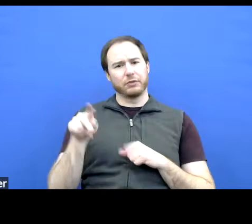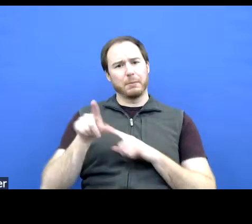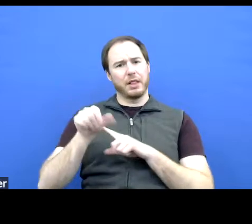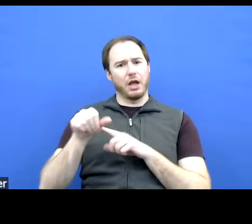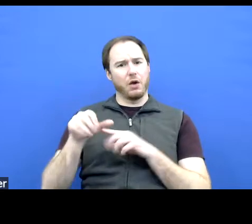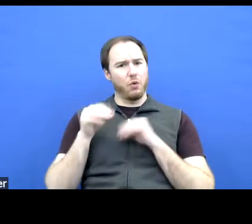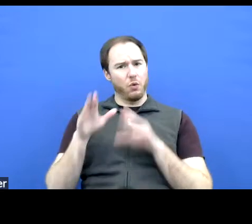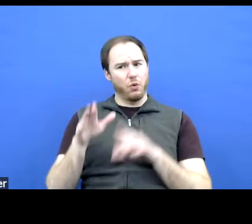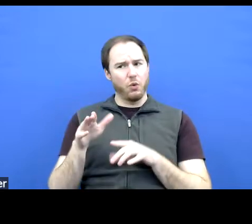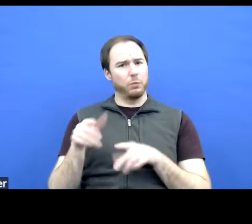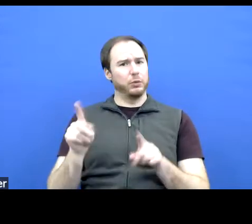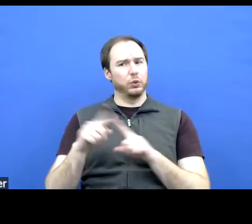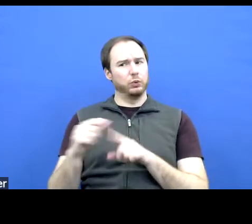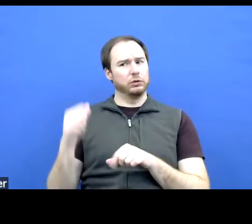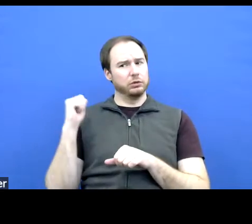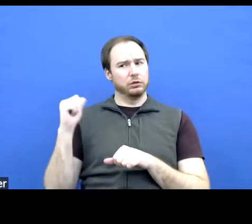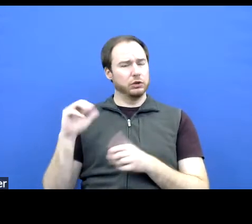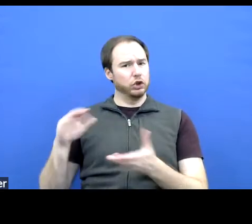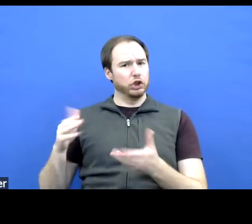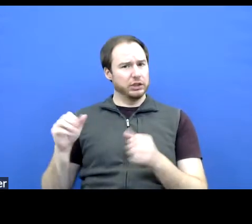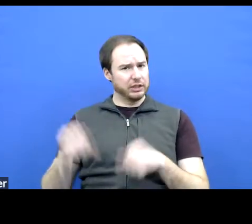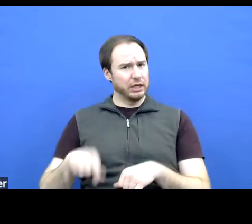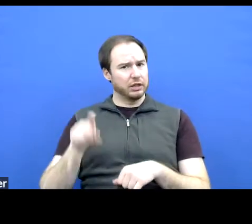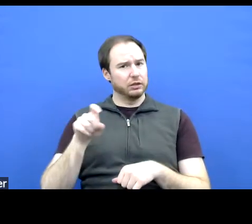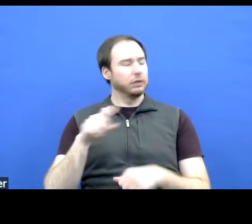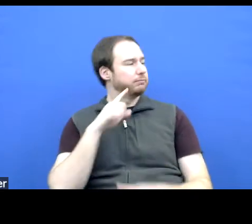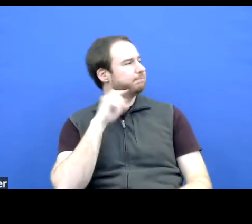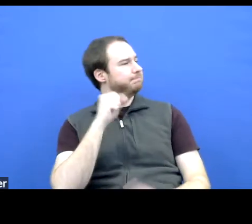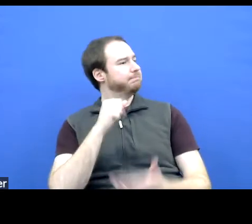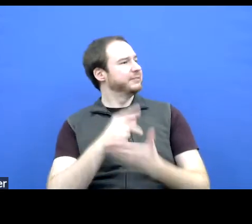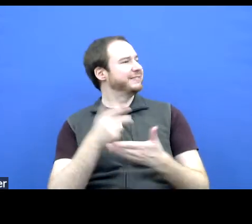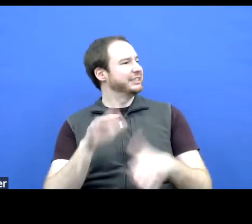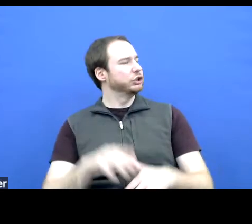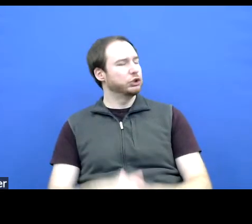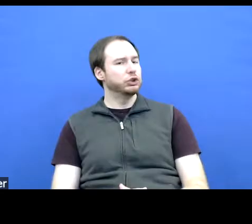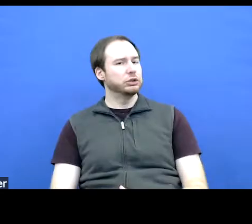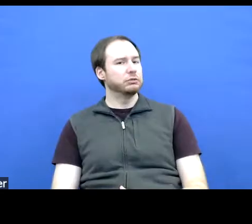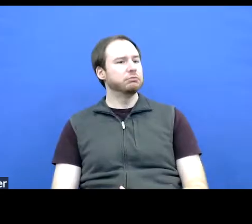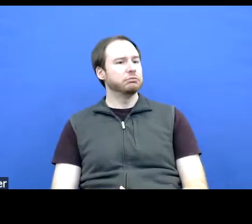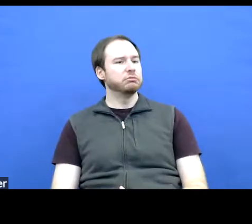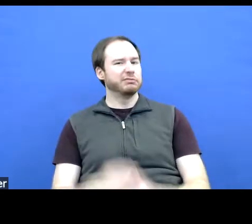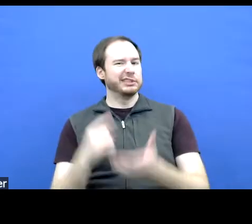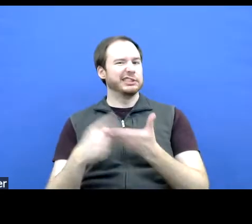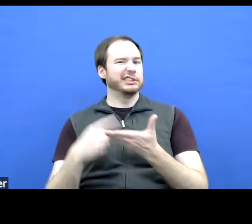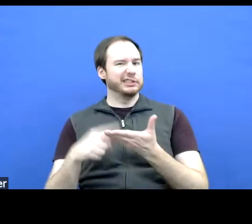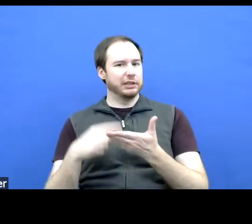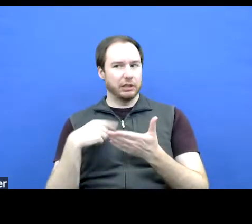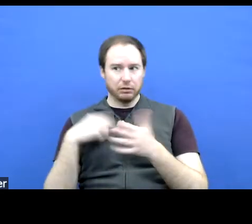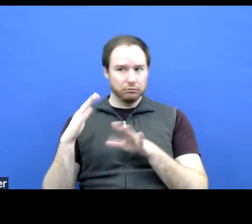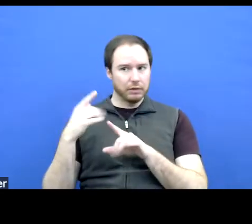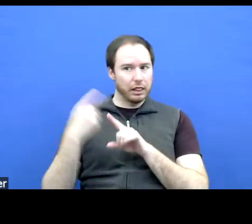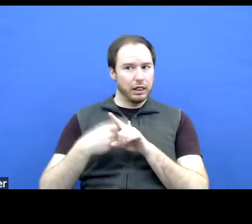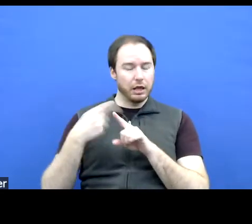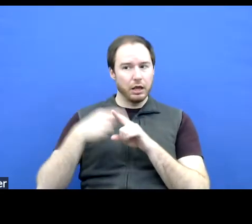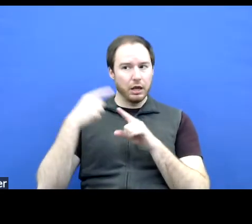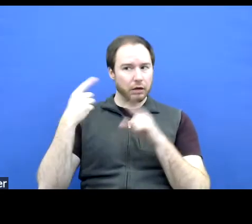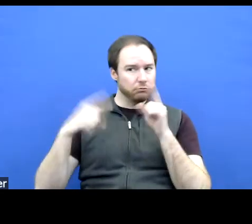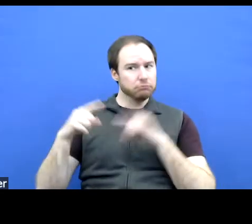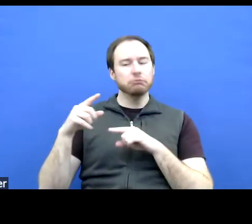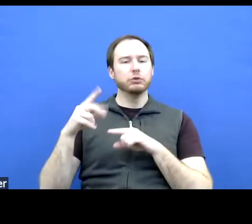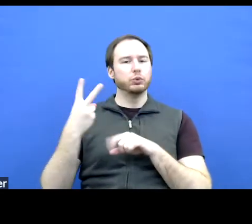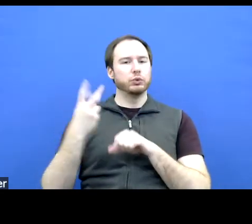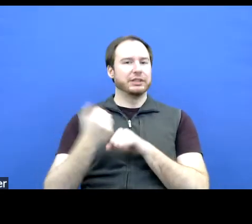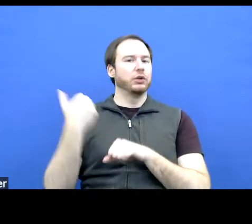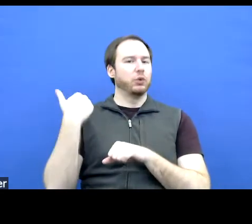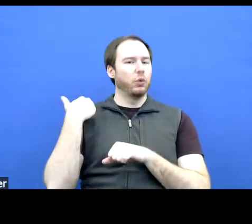plaza owners with regards to the outdoor grill? Yep. Okay. Yep, that was discussed when I first signed my lease 2.5 years ago.